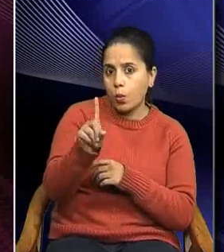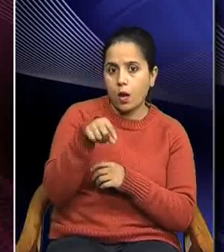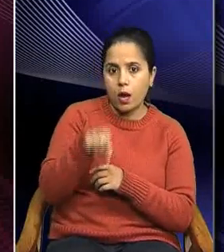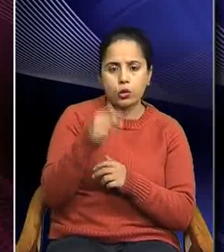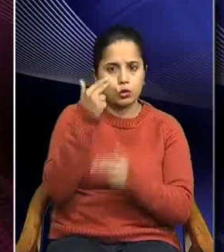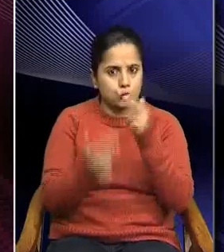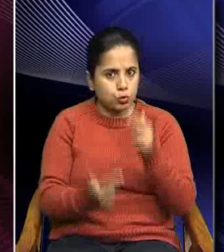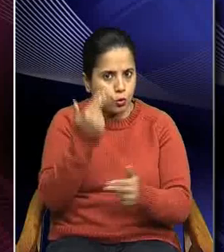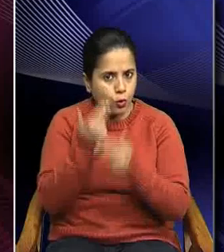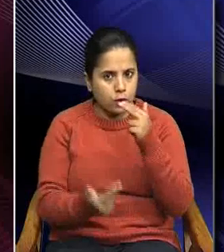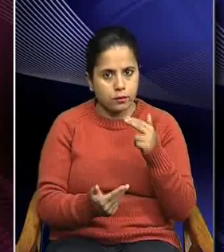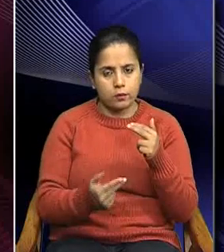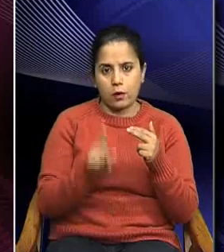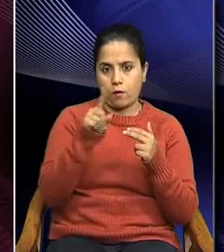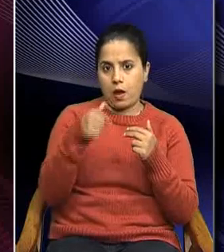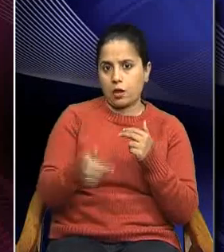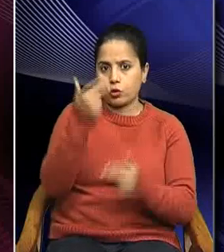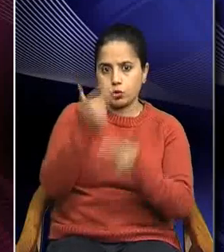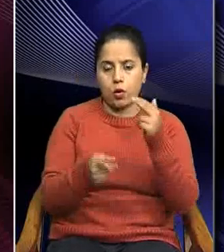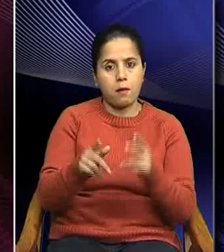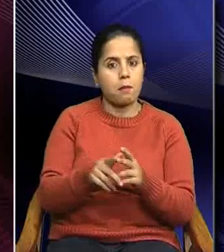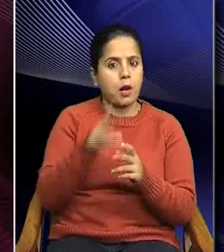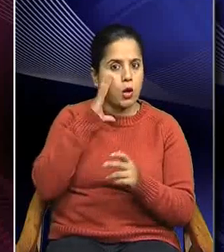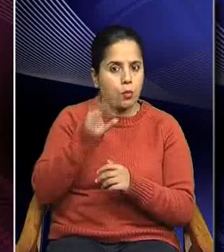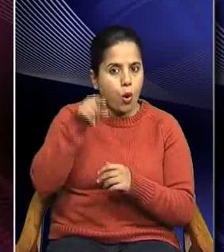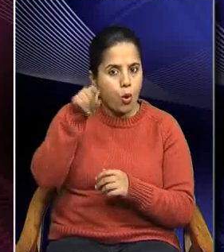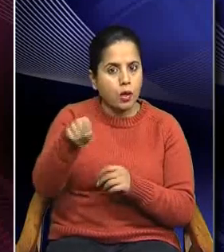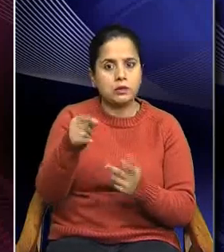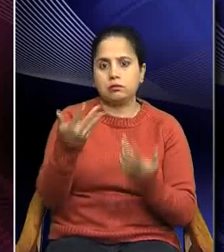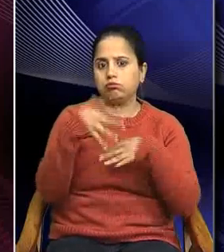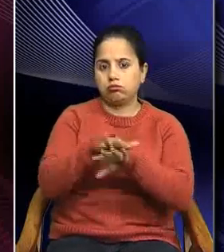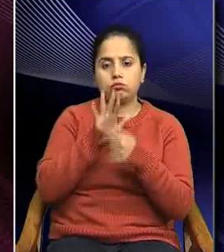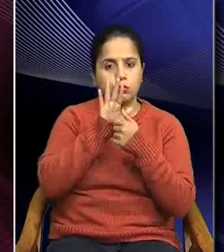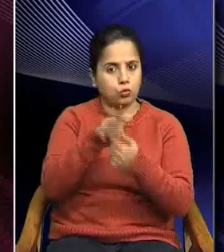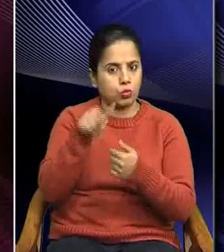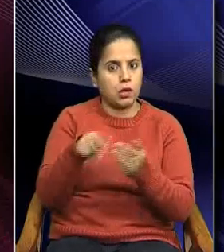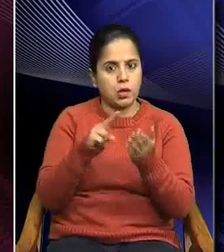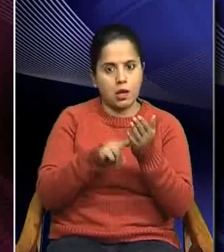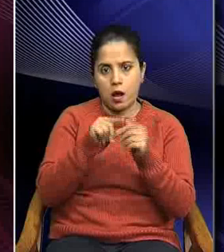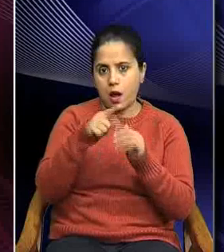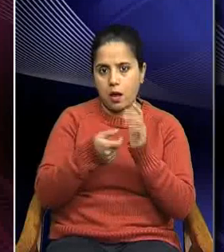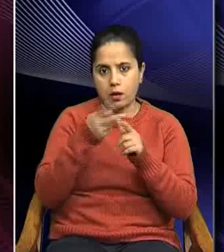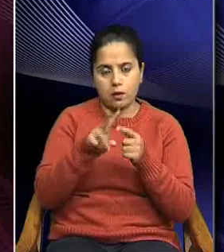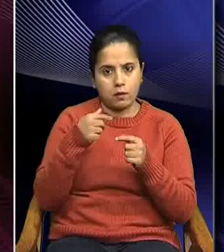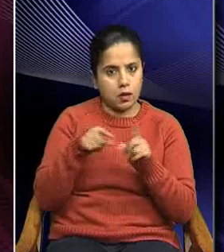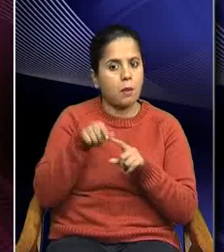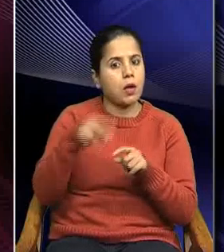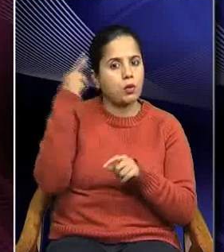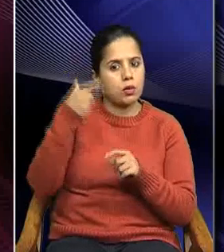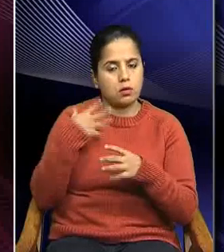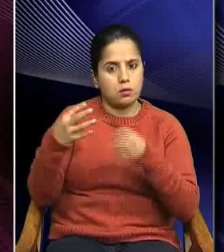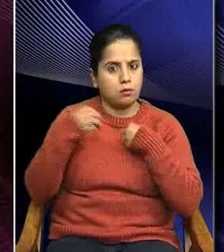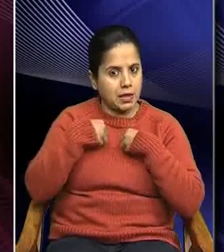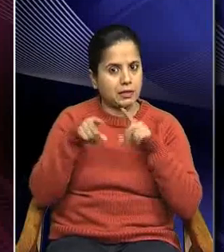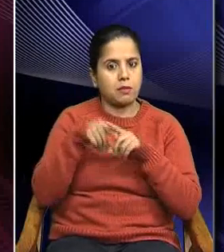narrative becomes the mainstream narrative. And this is how it is bequeathed to us as the